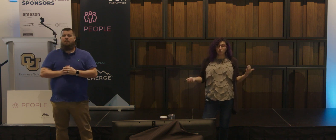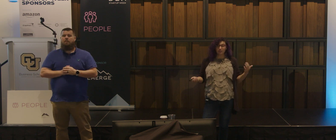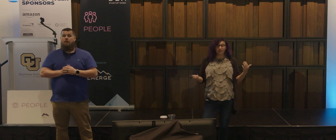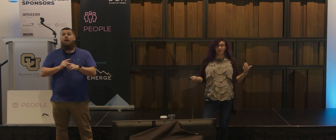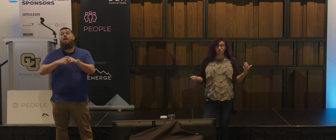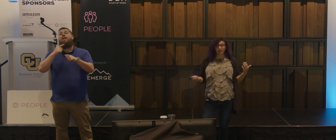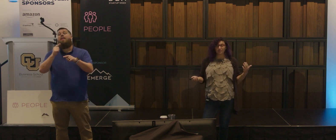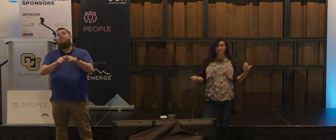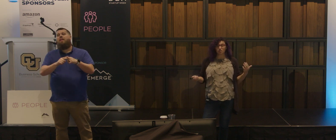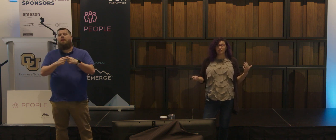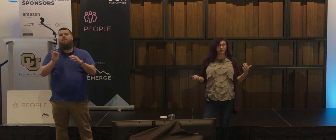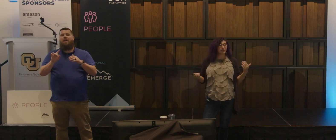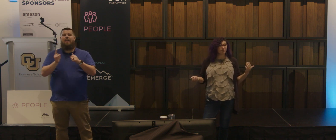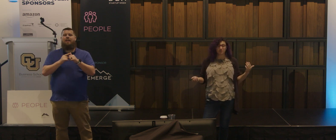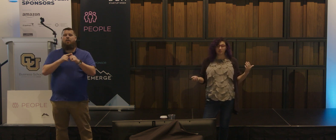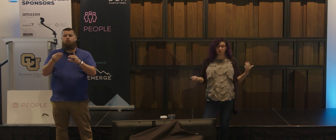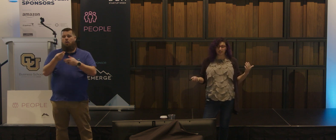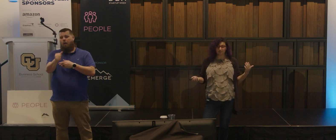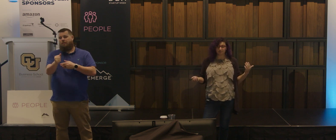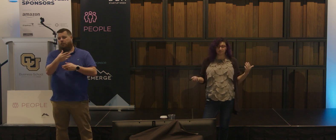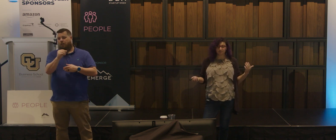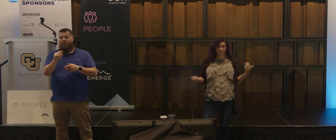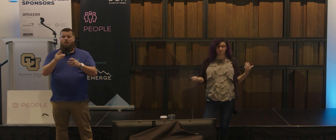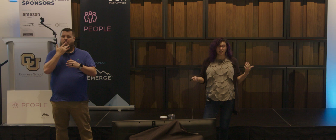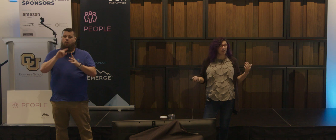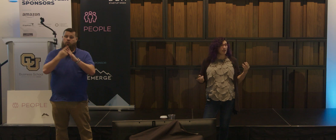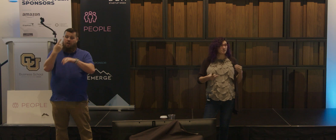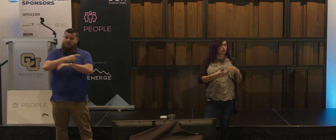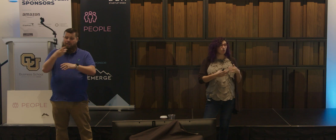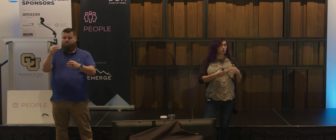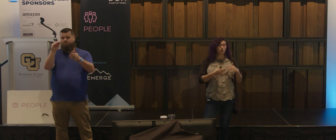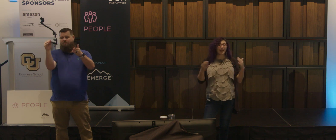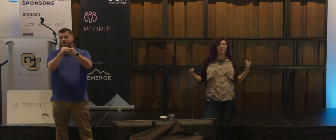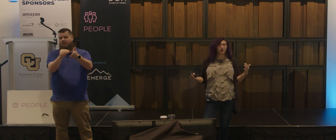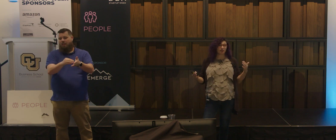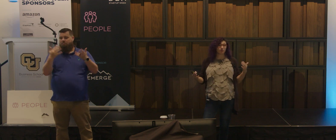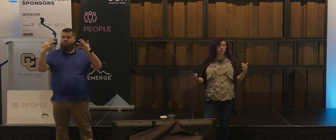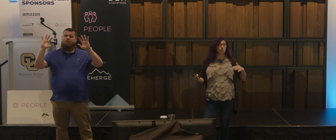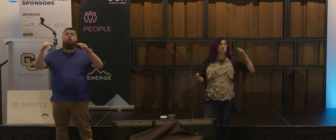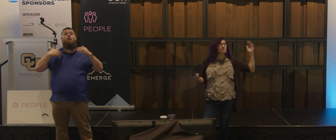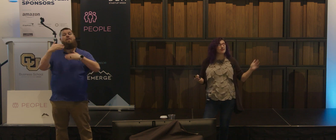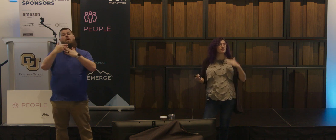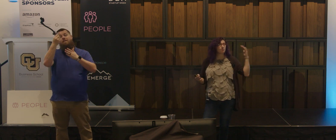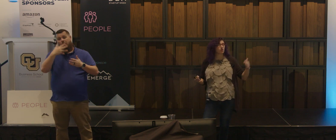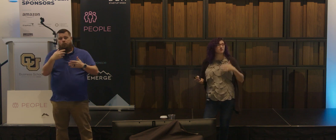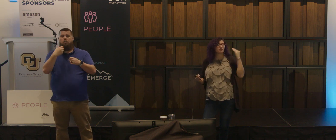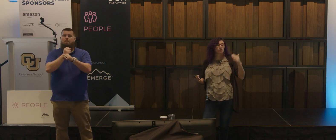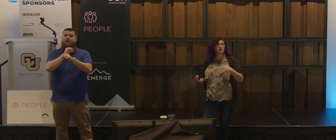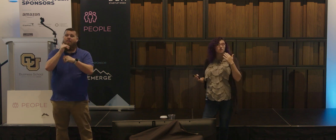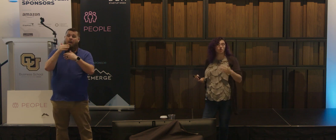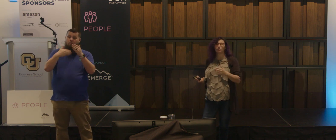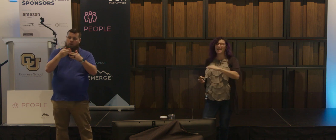And then you fill in the initial compensation offering and the preferred start date. And so you have all that information, which makes that